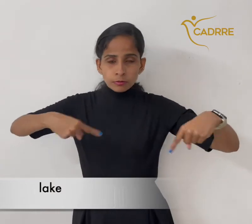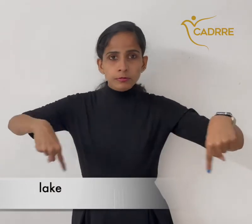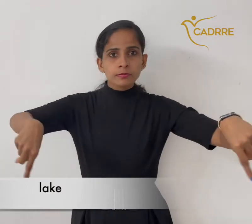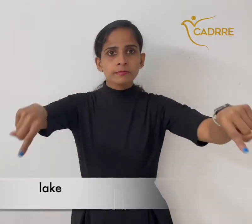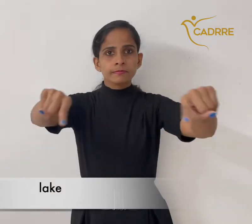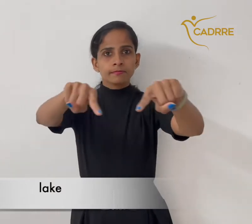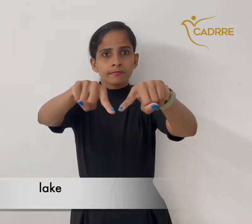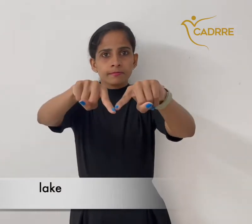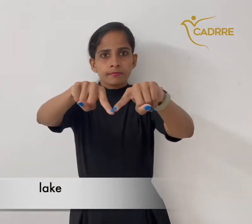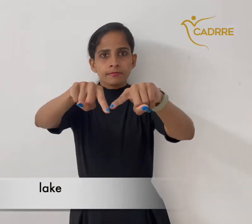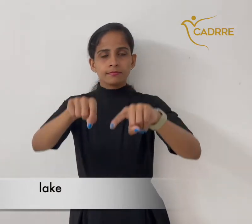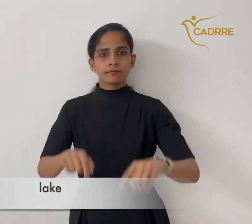lake,